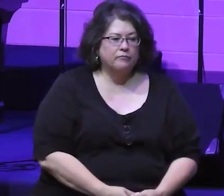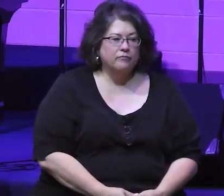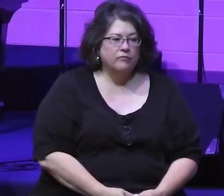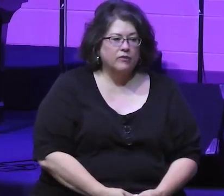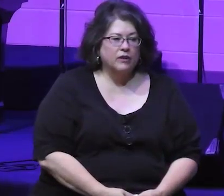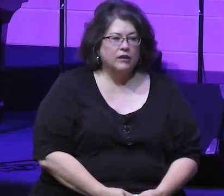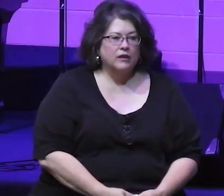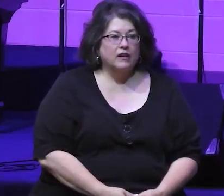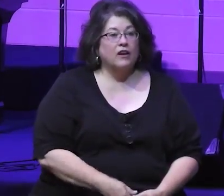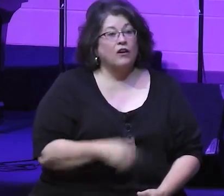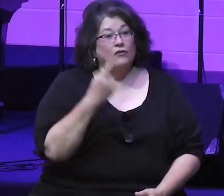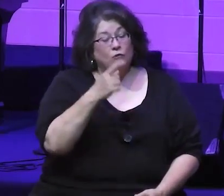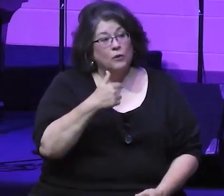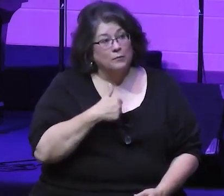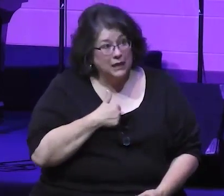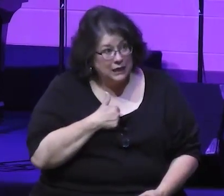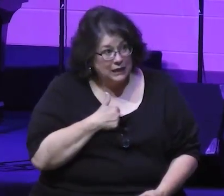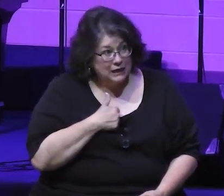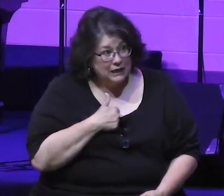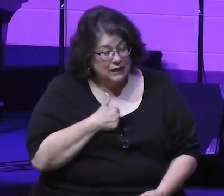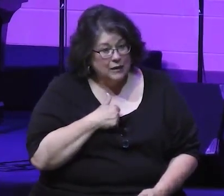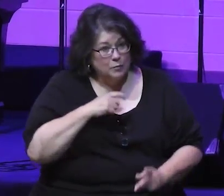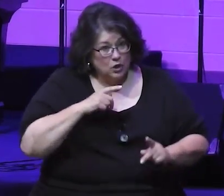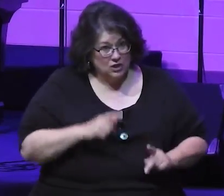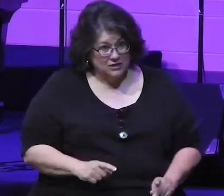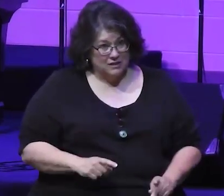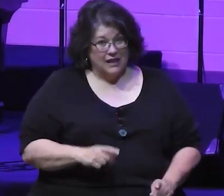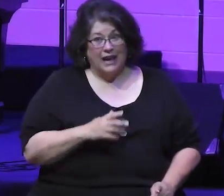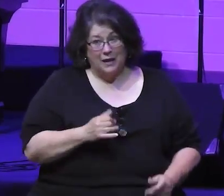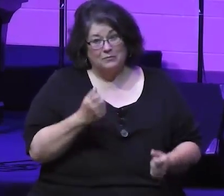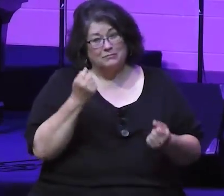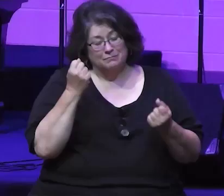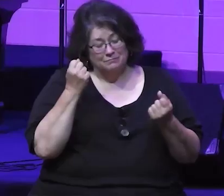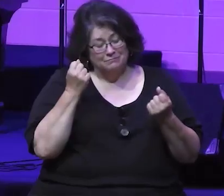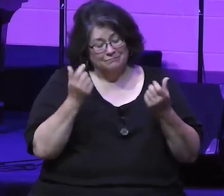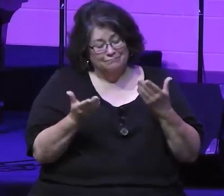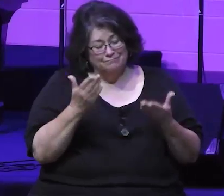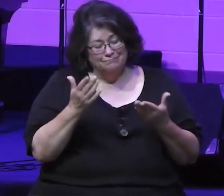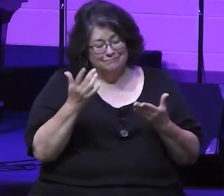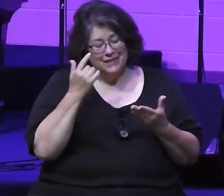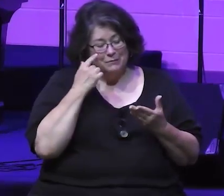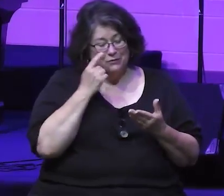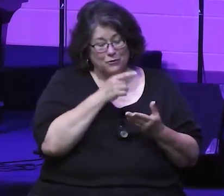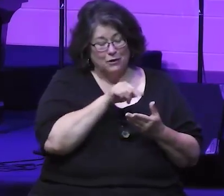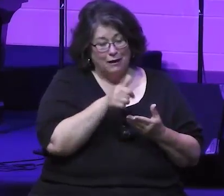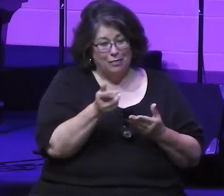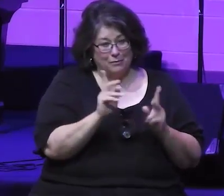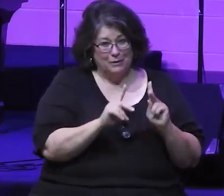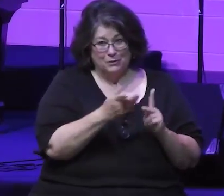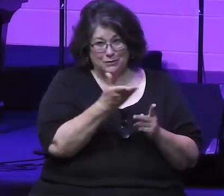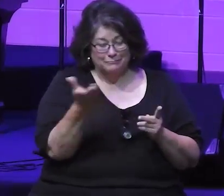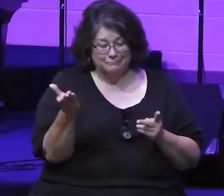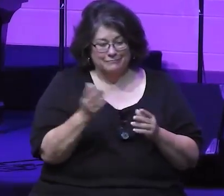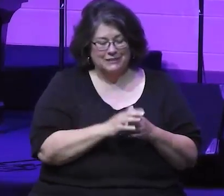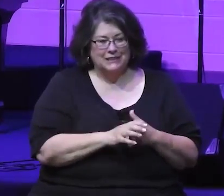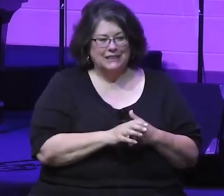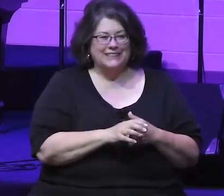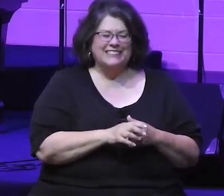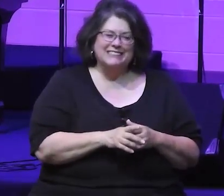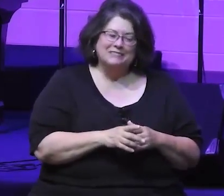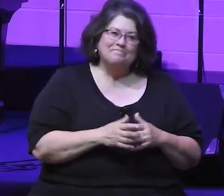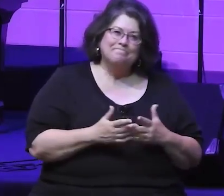This, for me personally, I suspect I'm not the only one in the room, this pushes me right up against the limits of what I can understand about the motives in the heart of